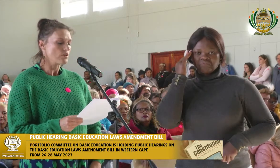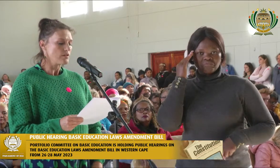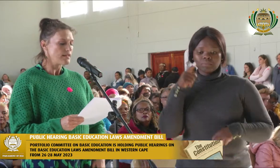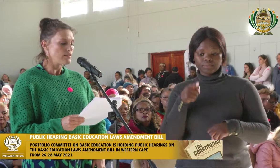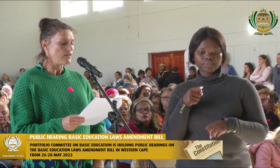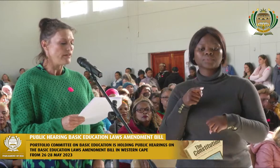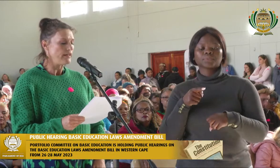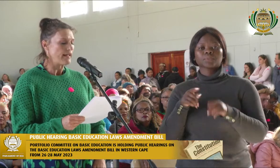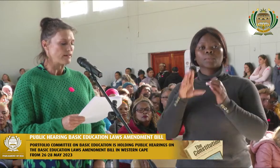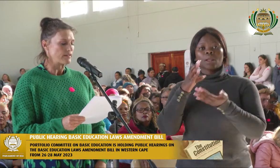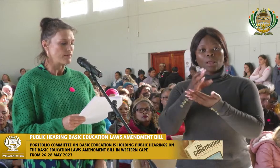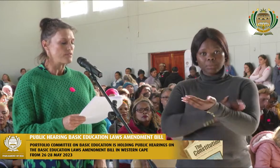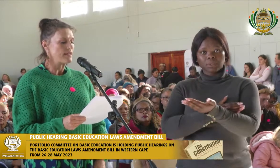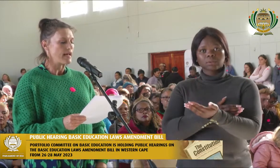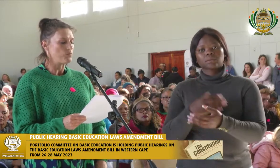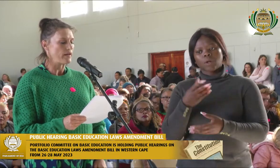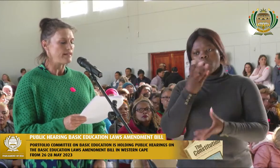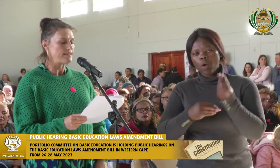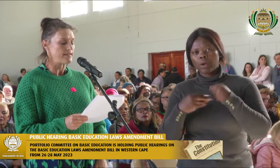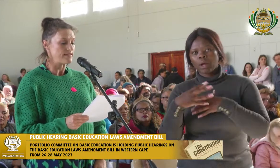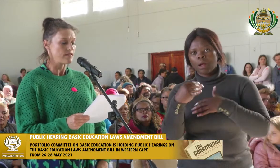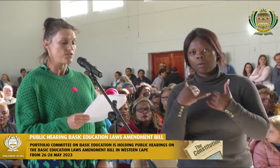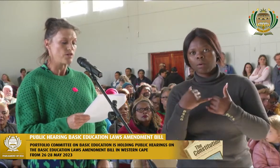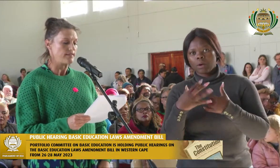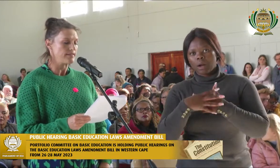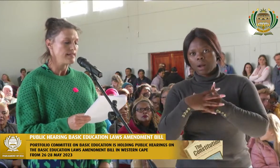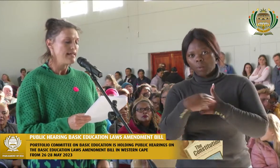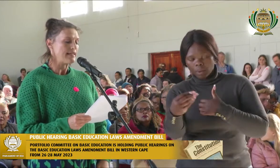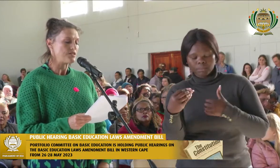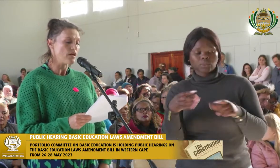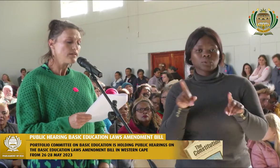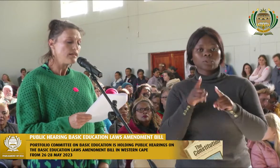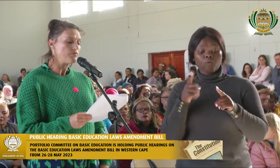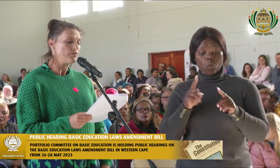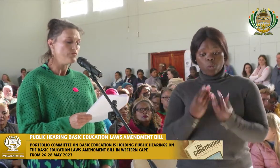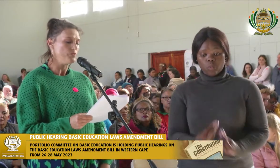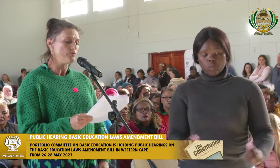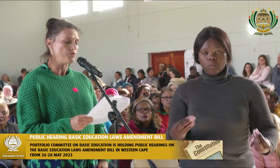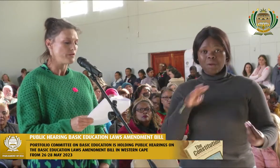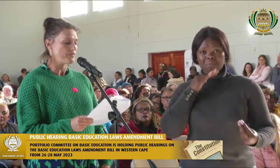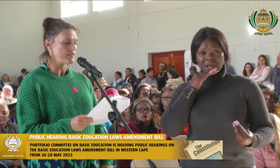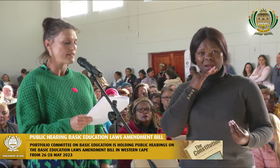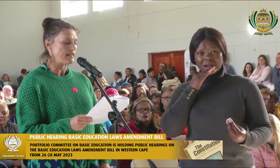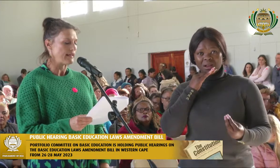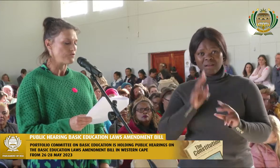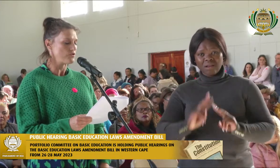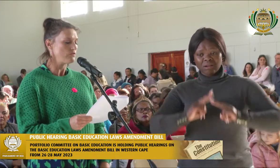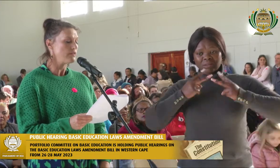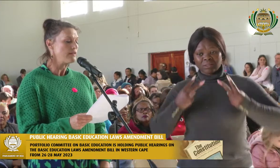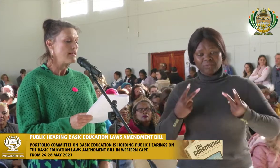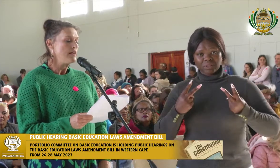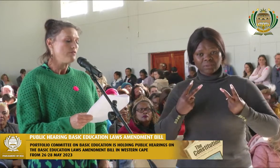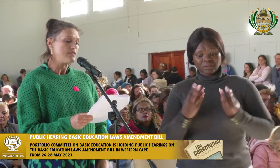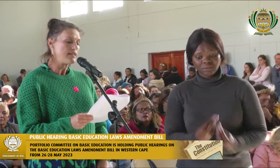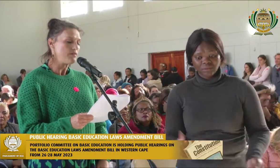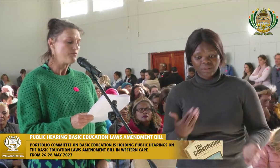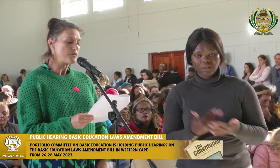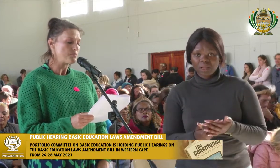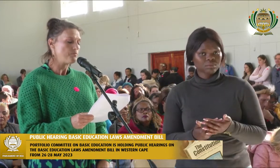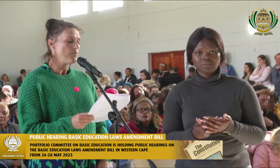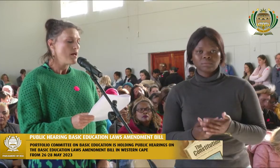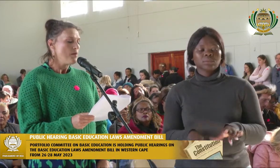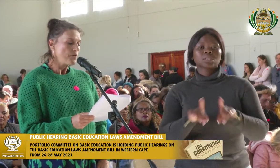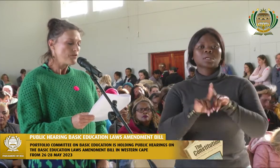with its content, learning outcomes, and way it assesses the child. Does not give room for difference in how children